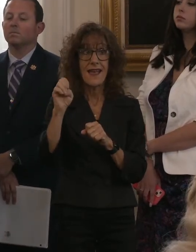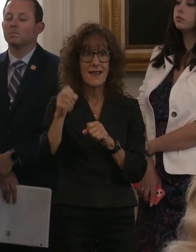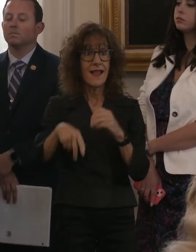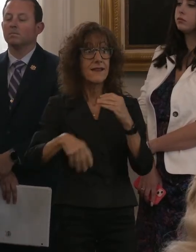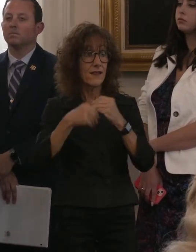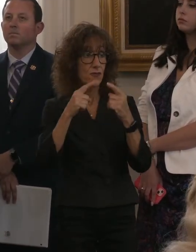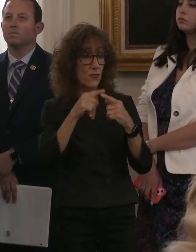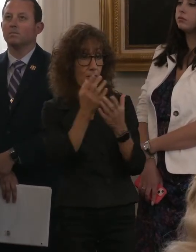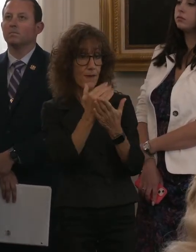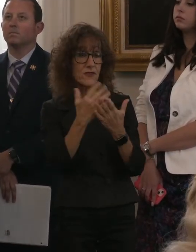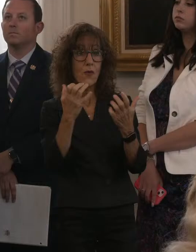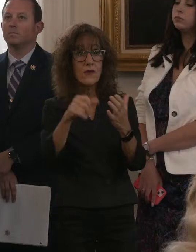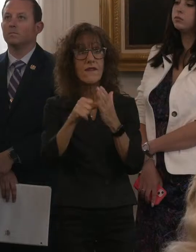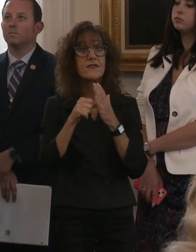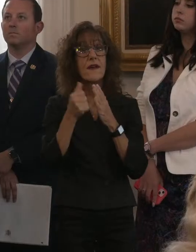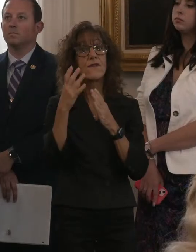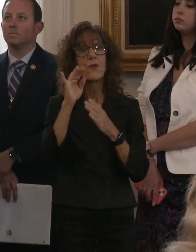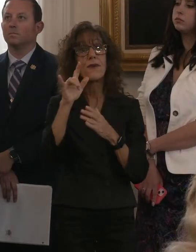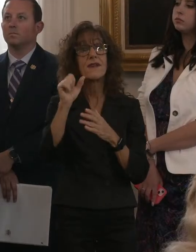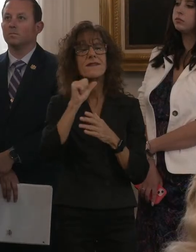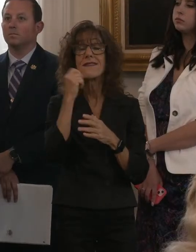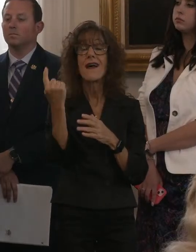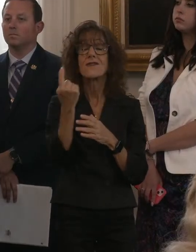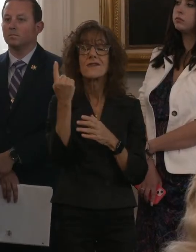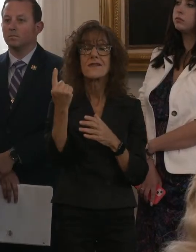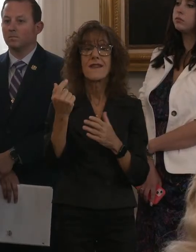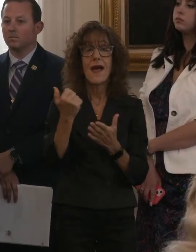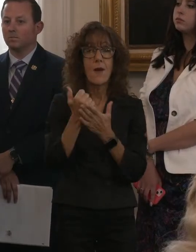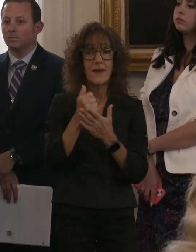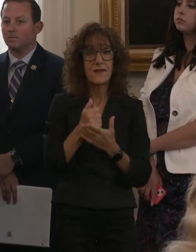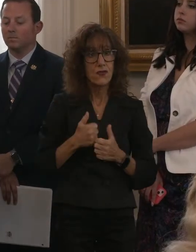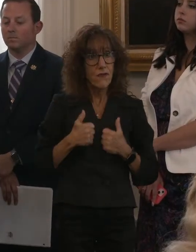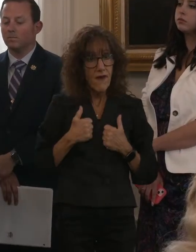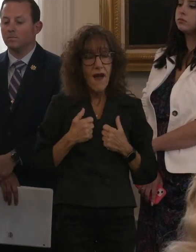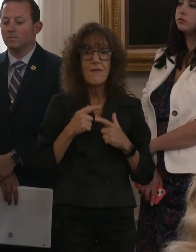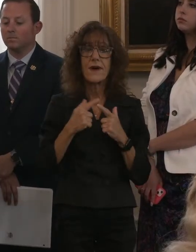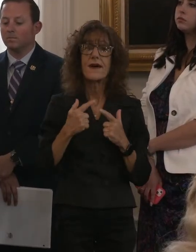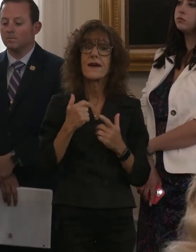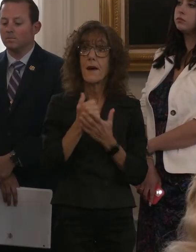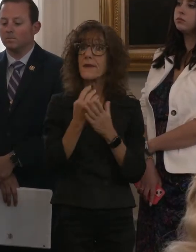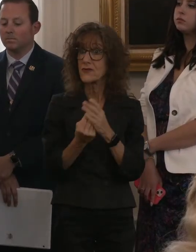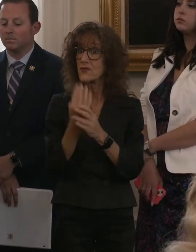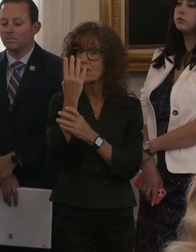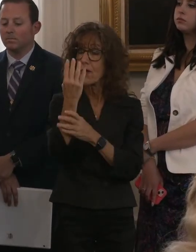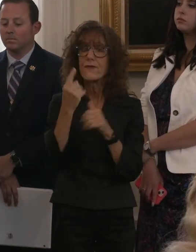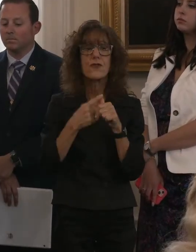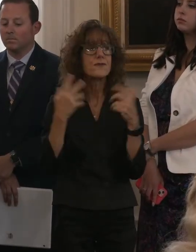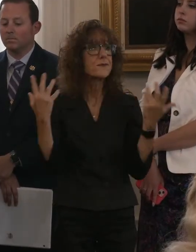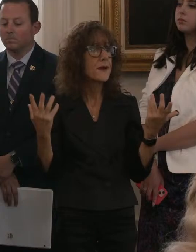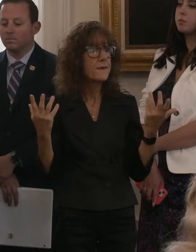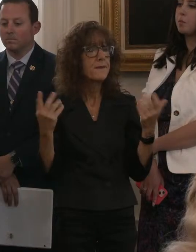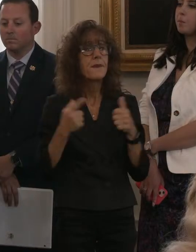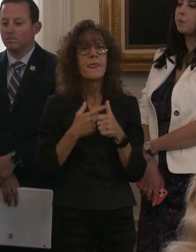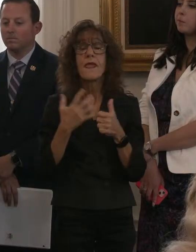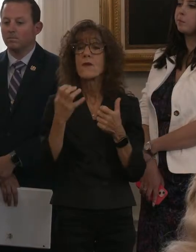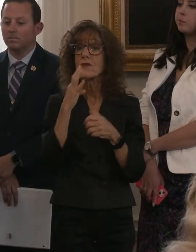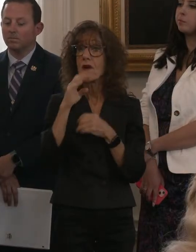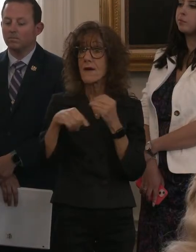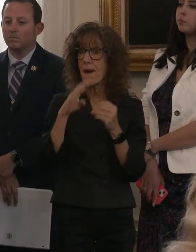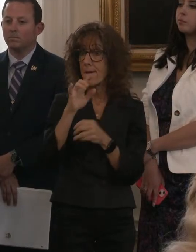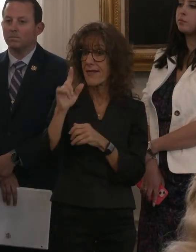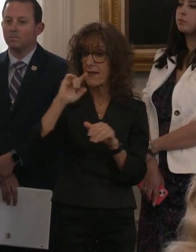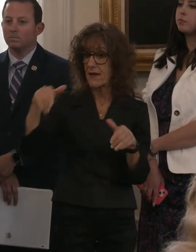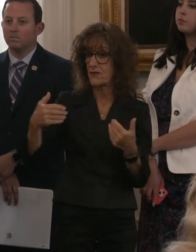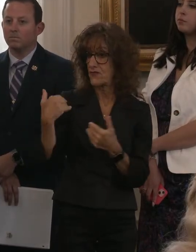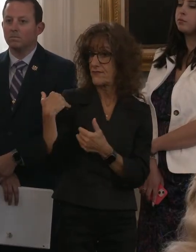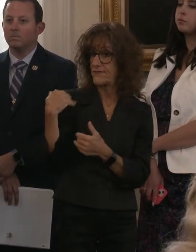bills that don't just help us just to survive this moment, but help us to thrive. The first, I want to talk about a bill that I introduced